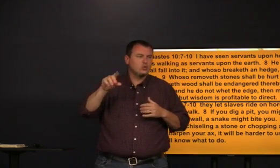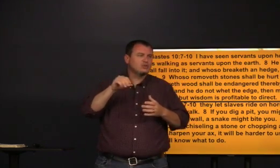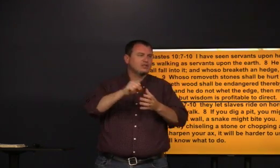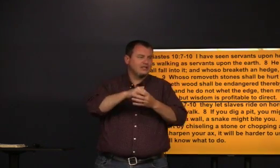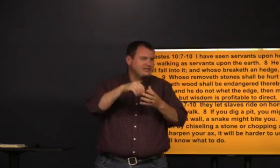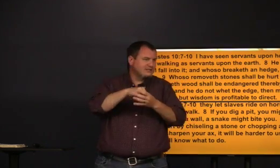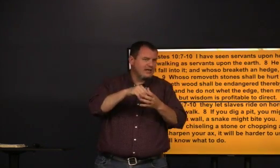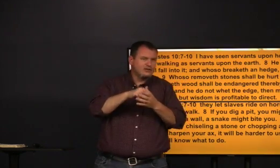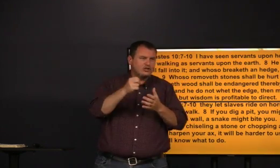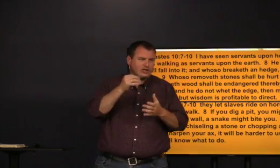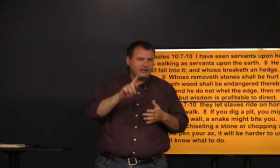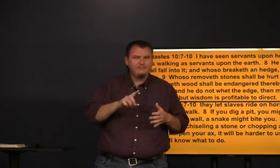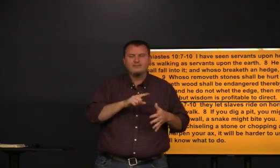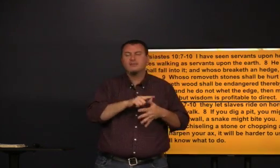tools inside the shed.